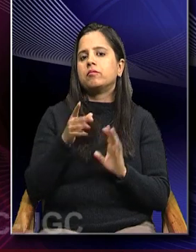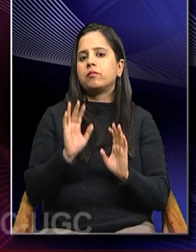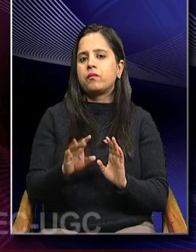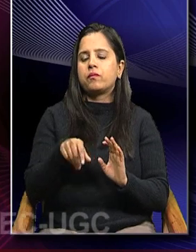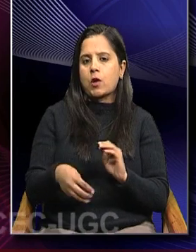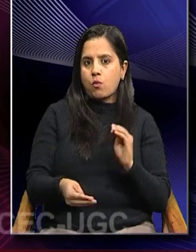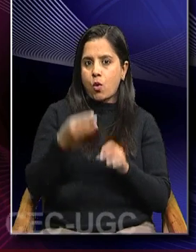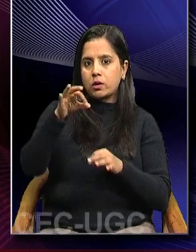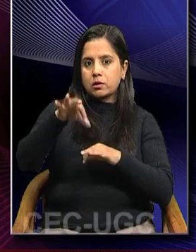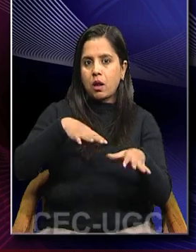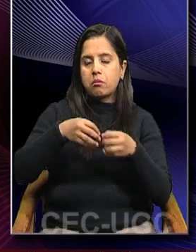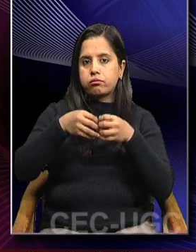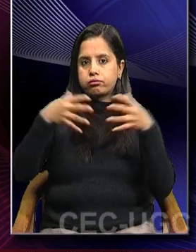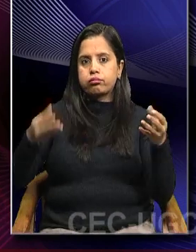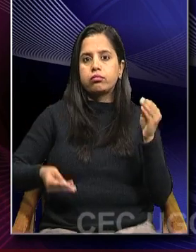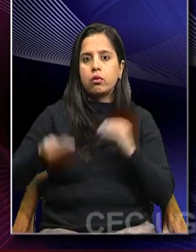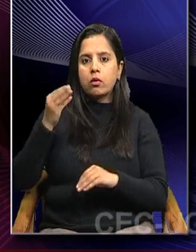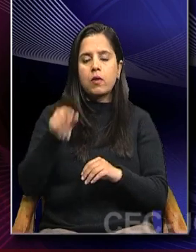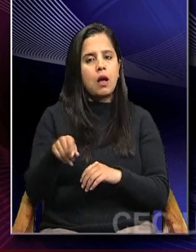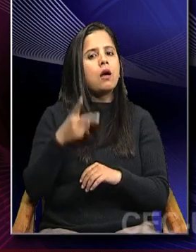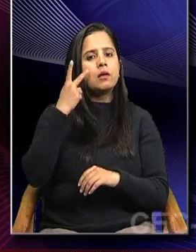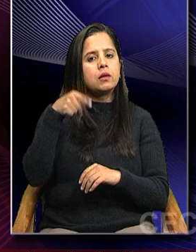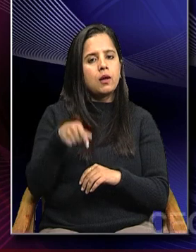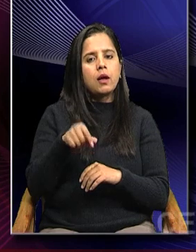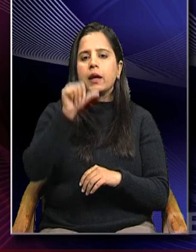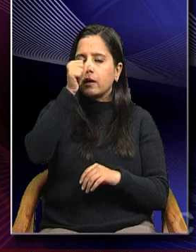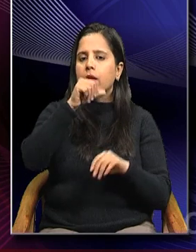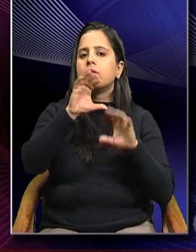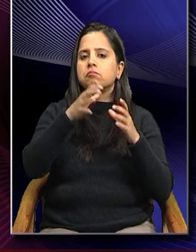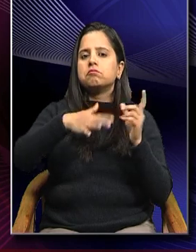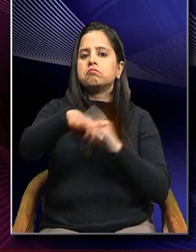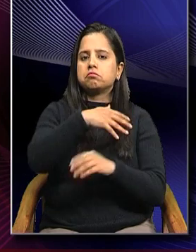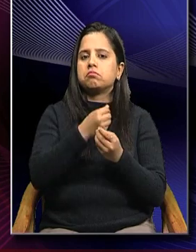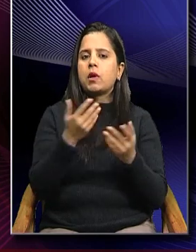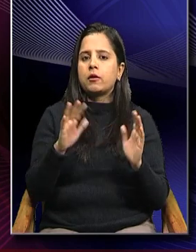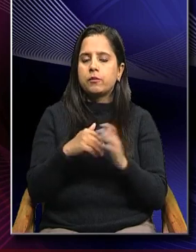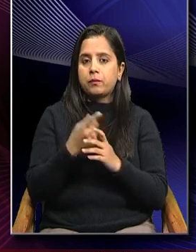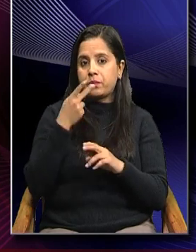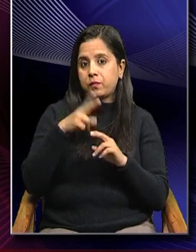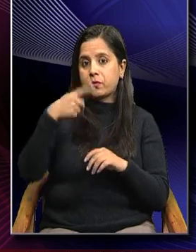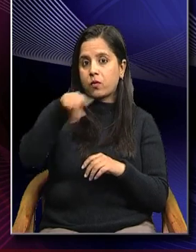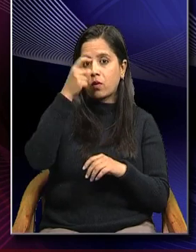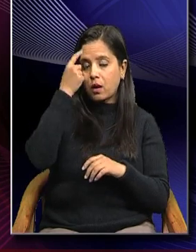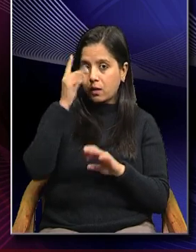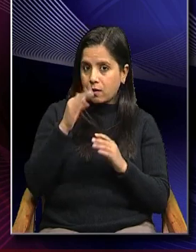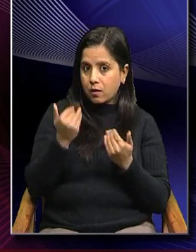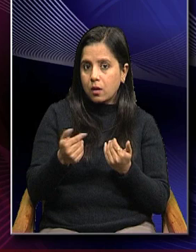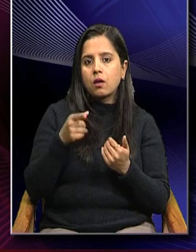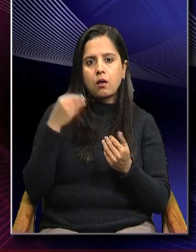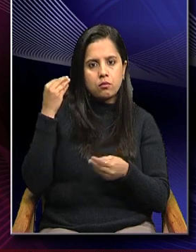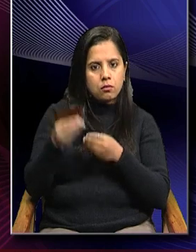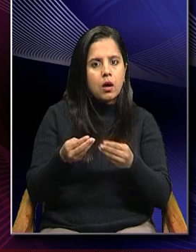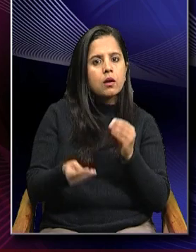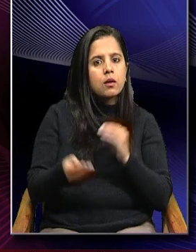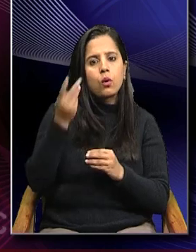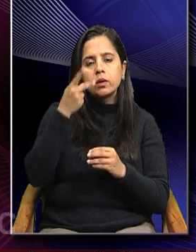increasing urbanization is another trend of Indian demography, and if we understand that this is what is the trend, this is what